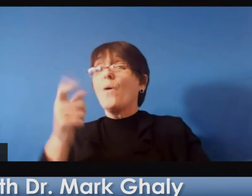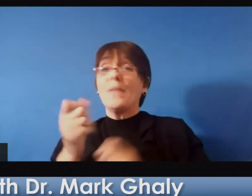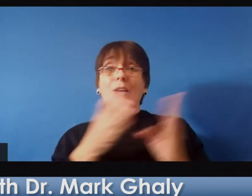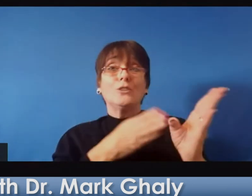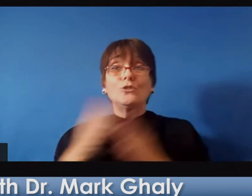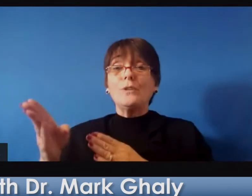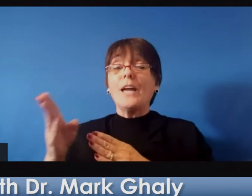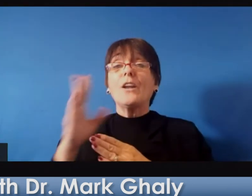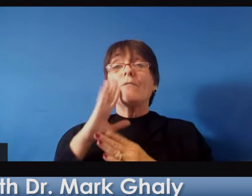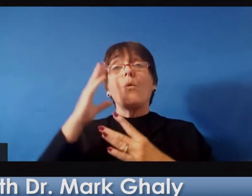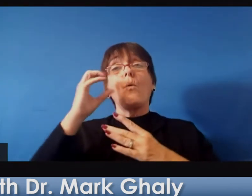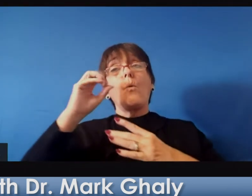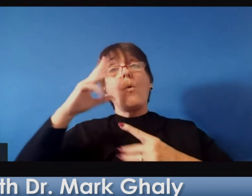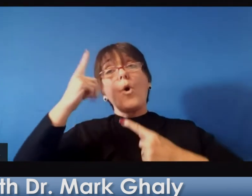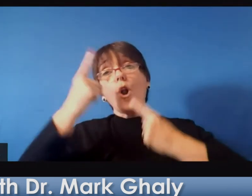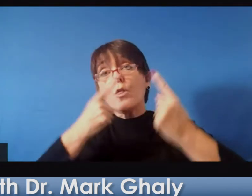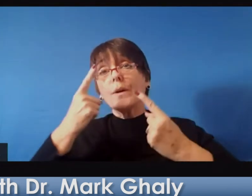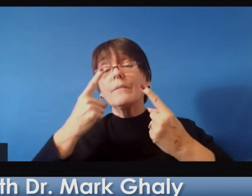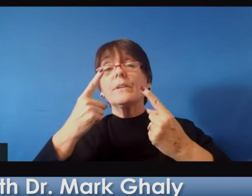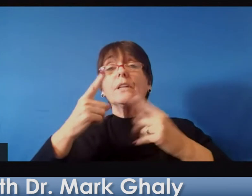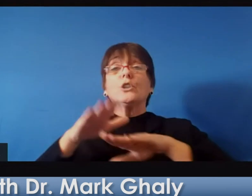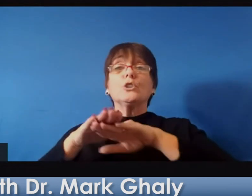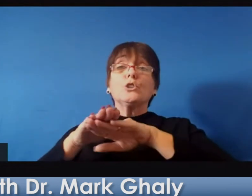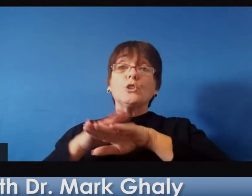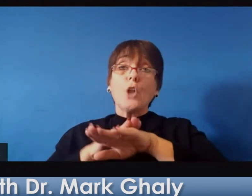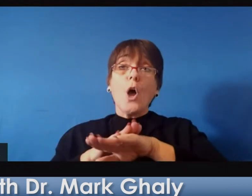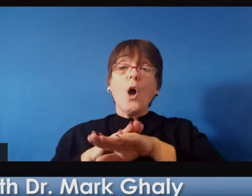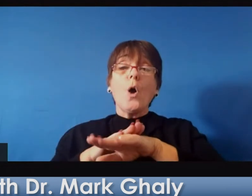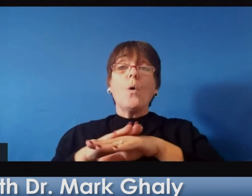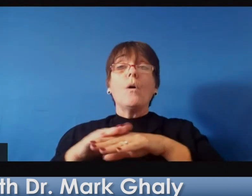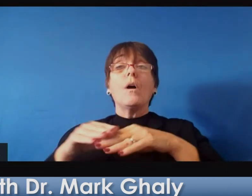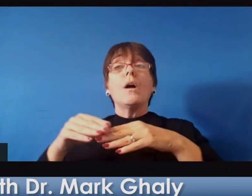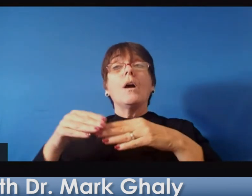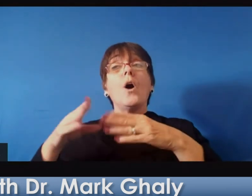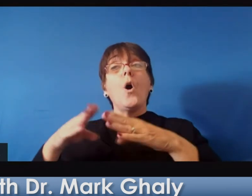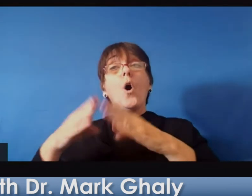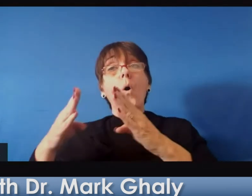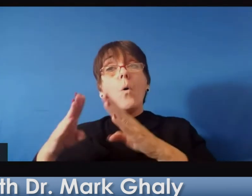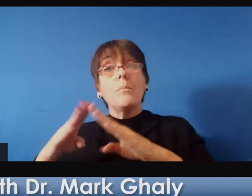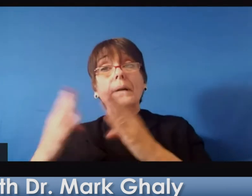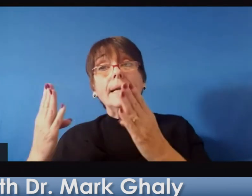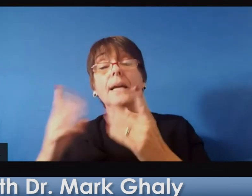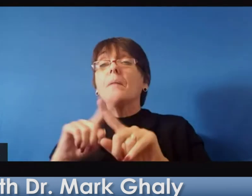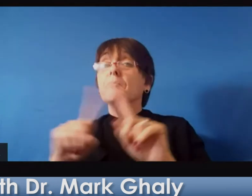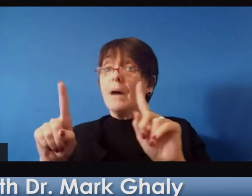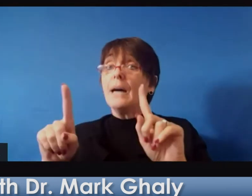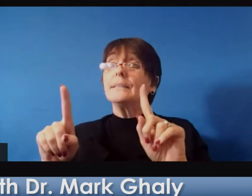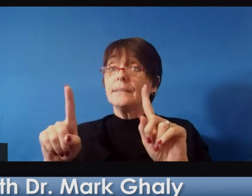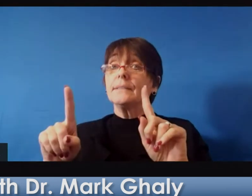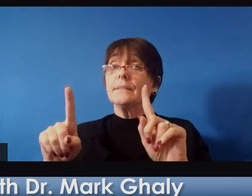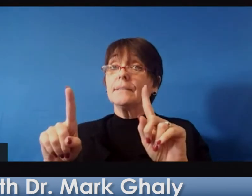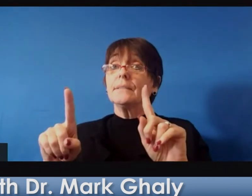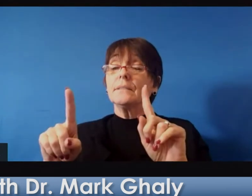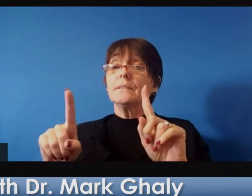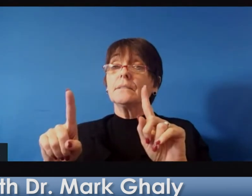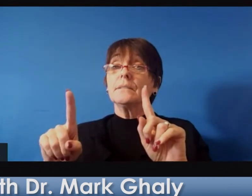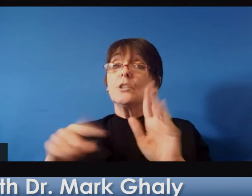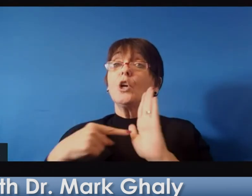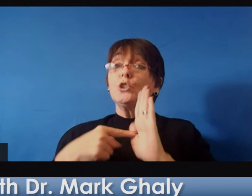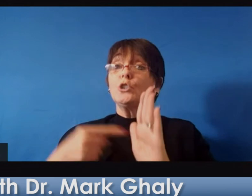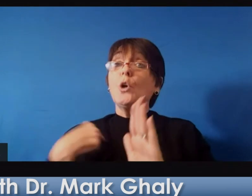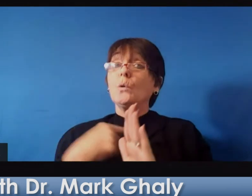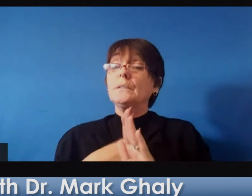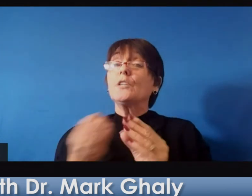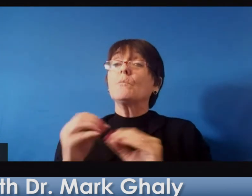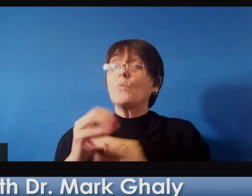for thoughtfully slow, stringent loosening, but also for the tightening of some